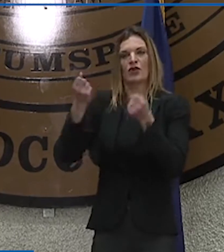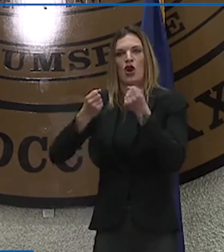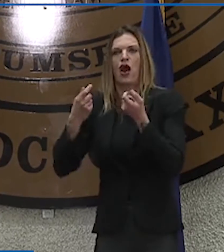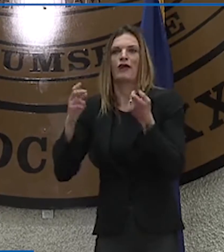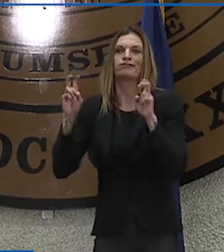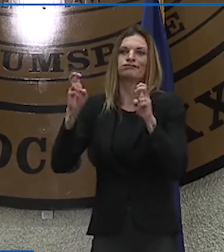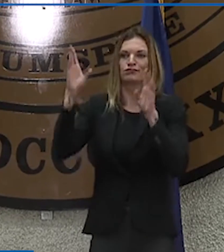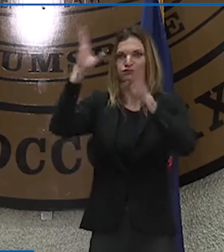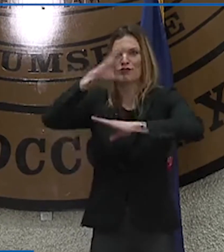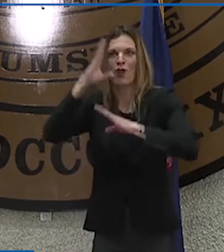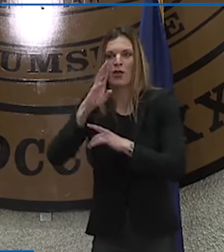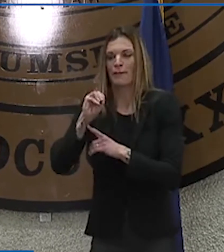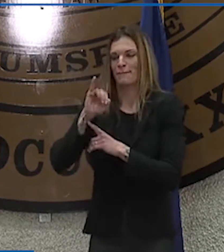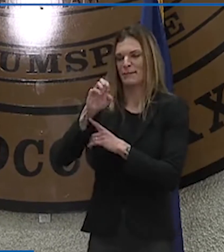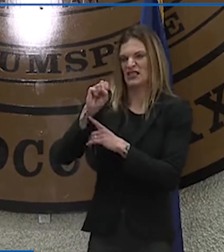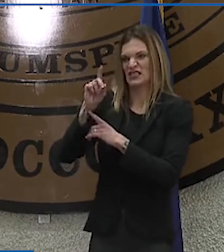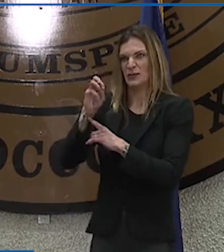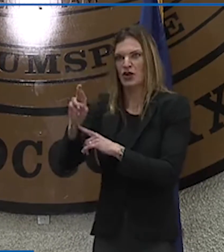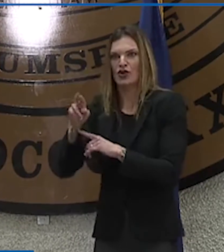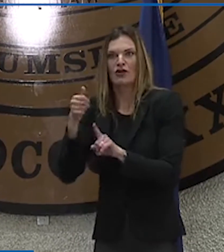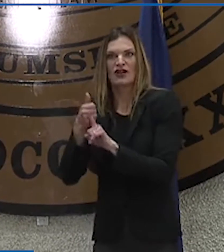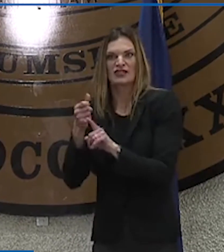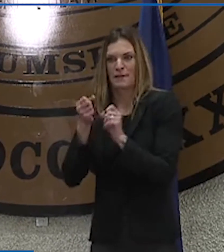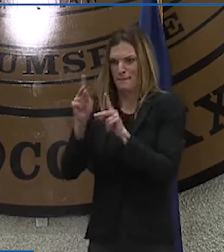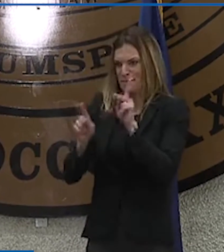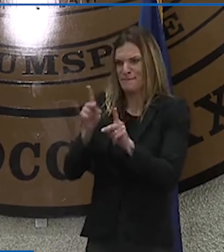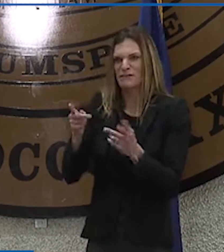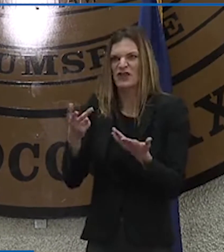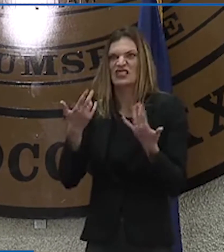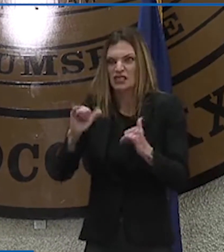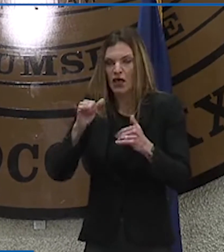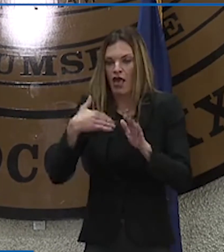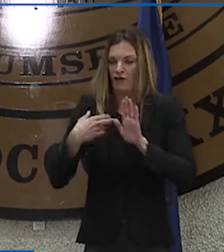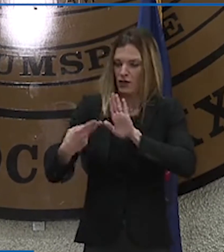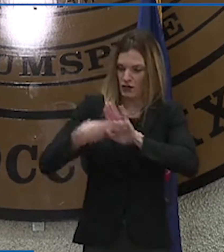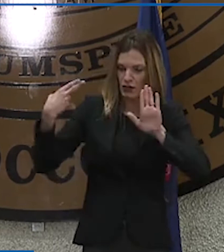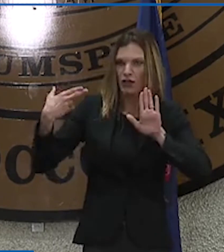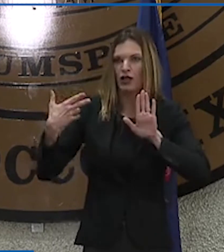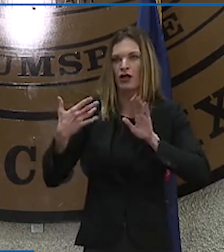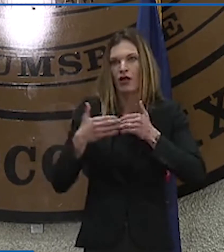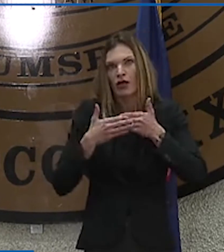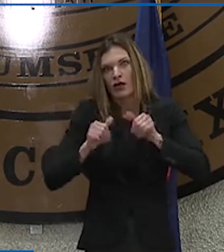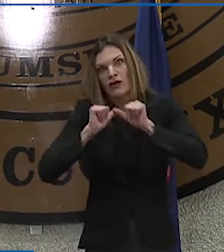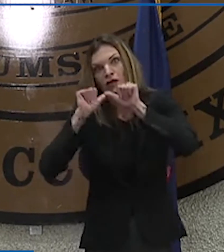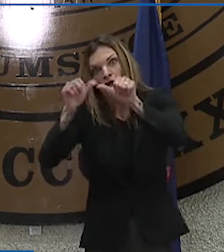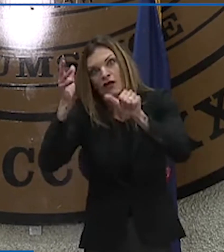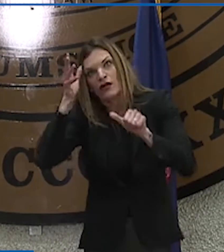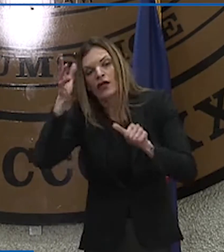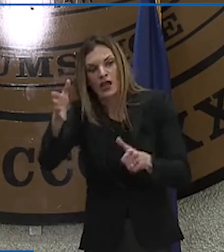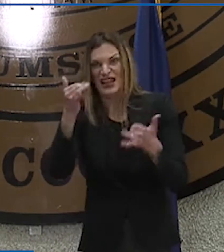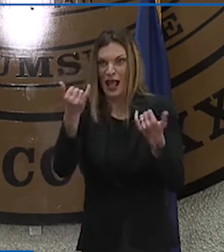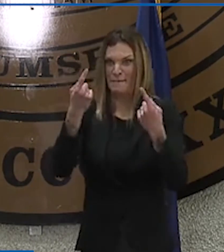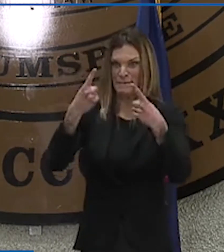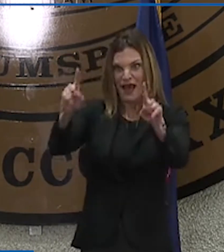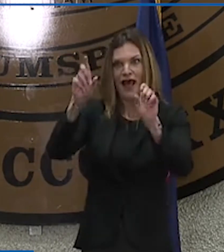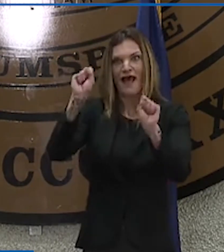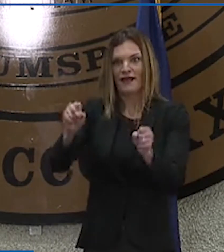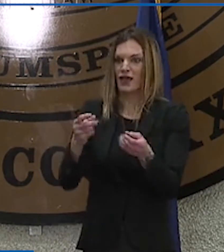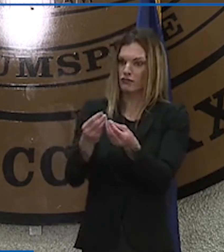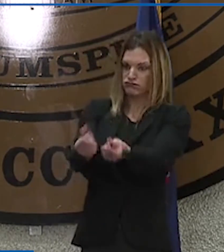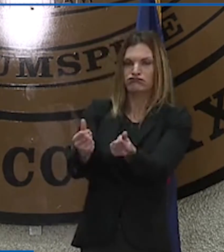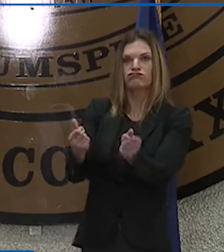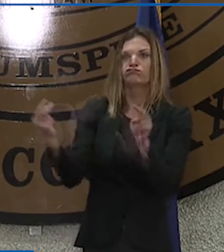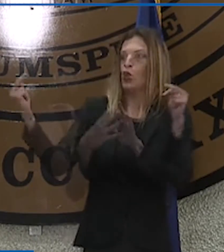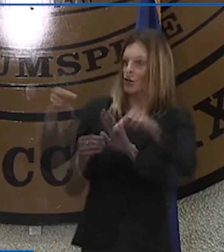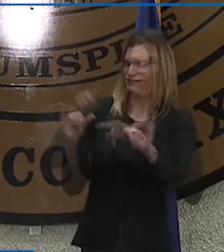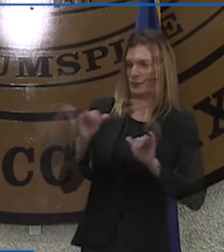Hundreds of thousands of people will get records cleared as a result of the automatic expungement that's part of this package. It's the most expansive version of this